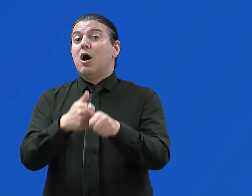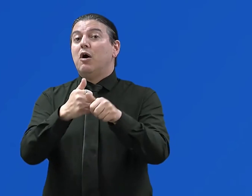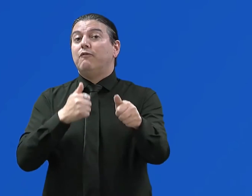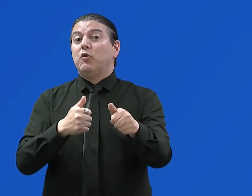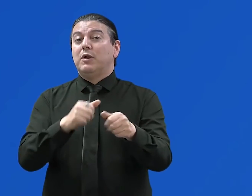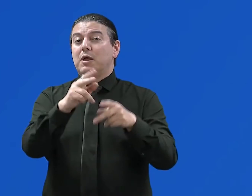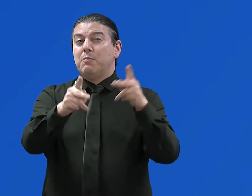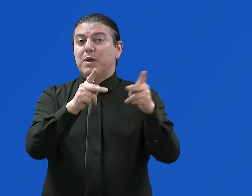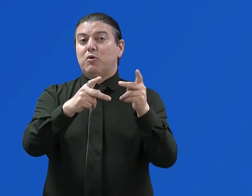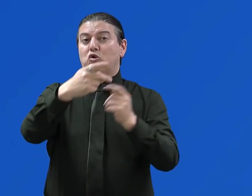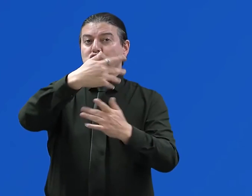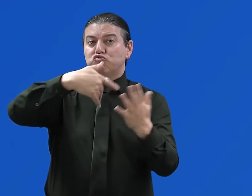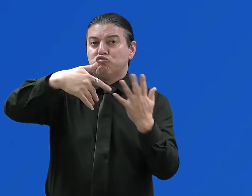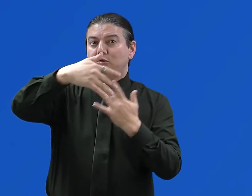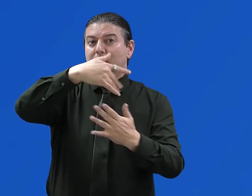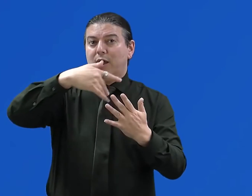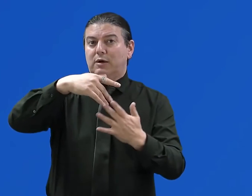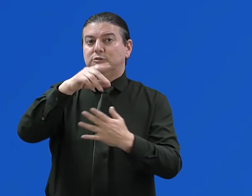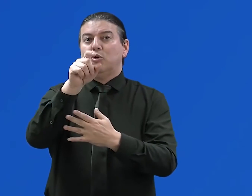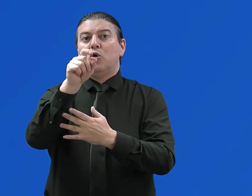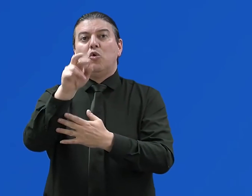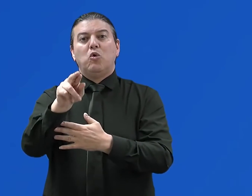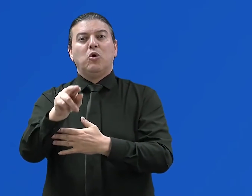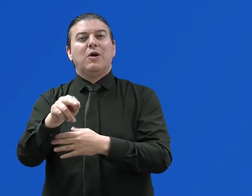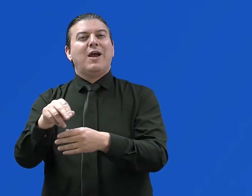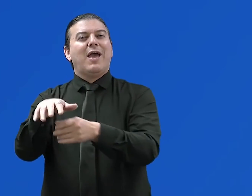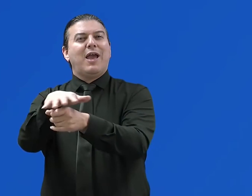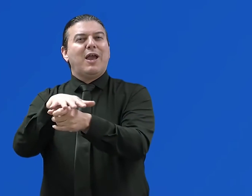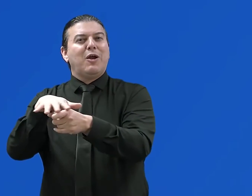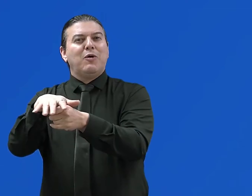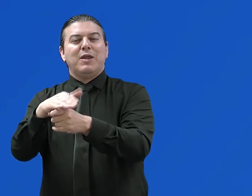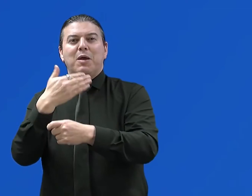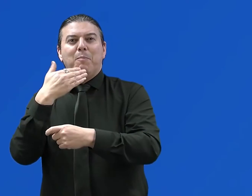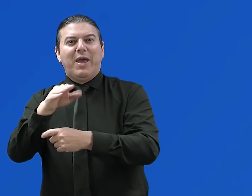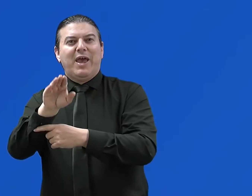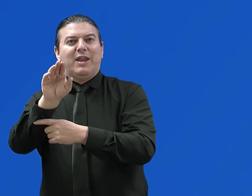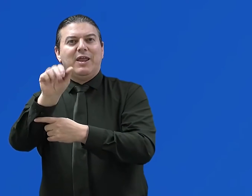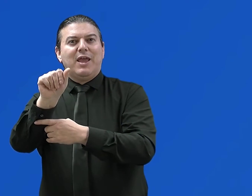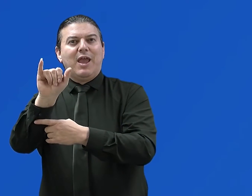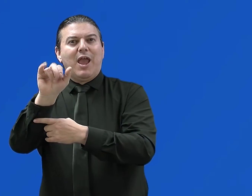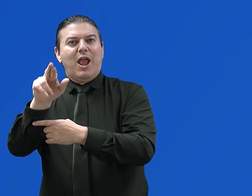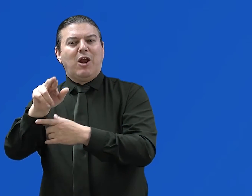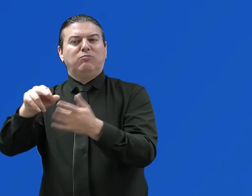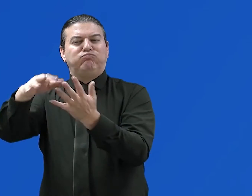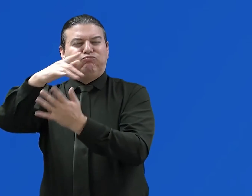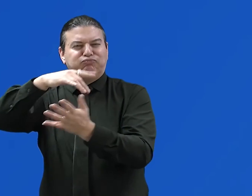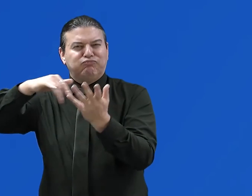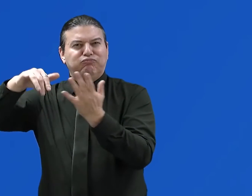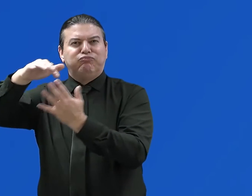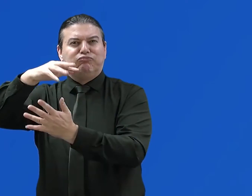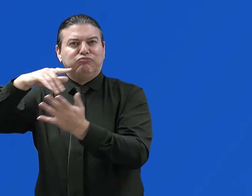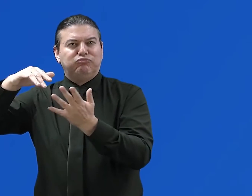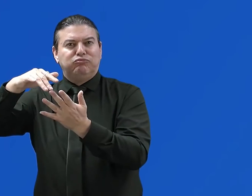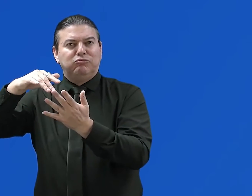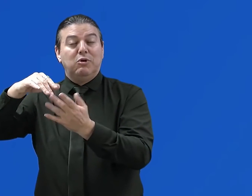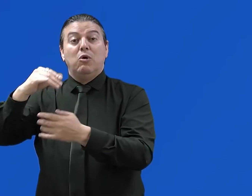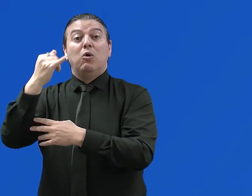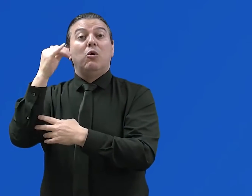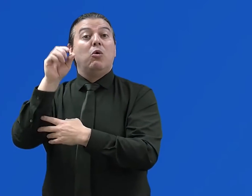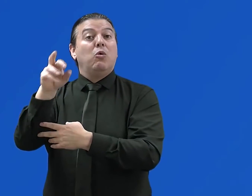avoiding crowds or poorly ventilated spaces, and washing their hands.